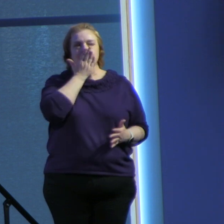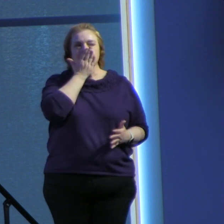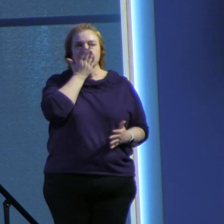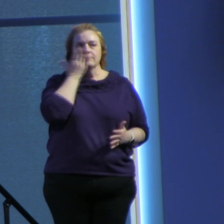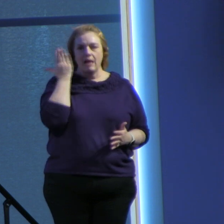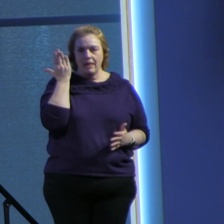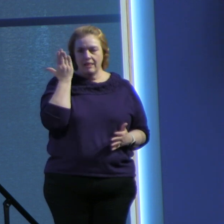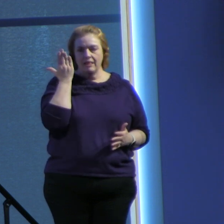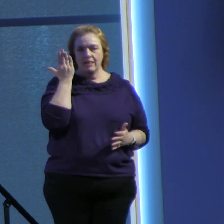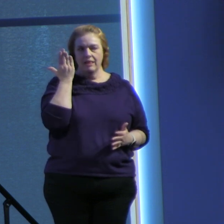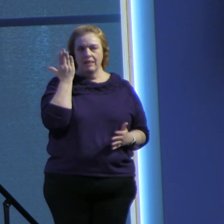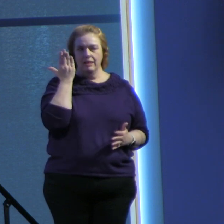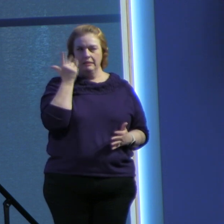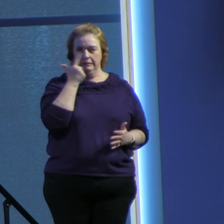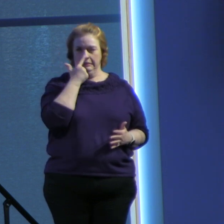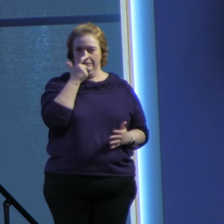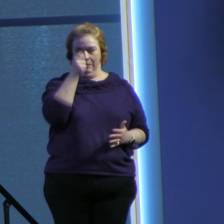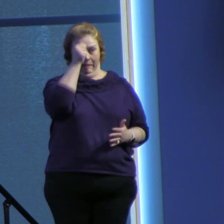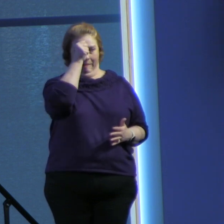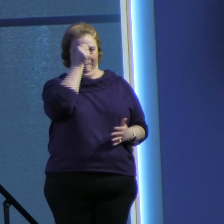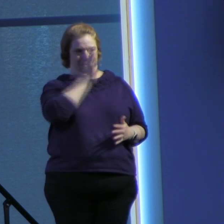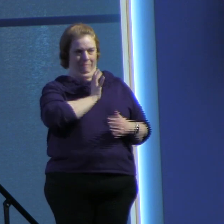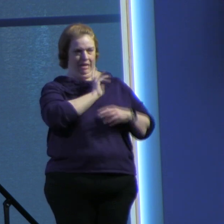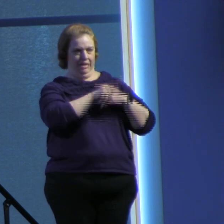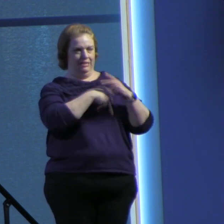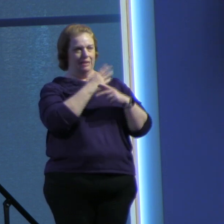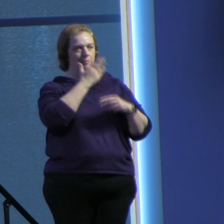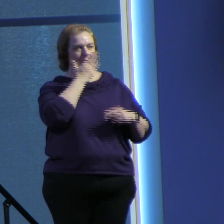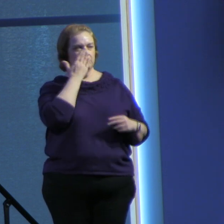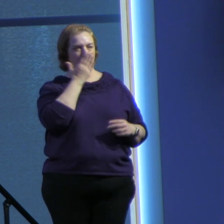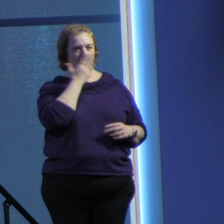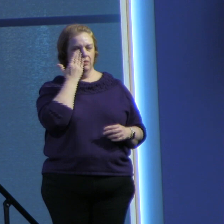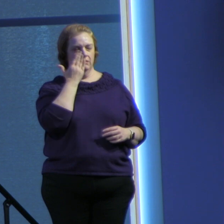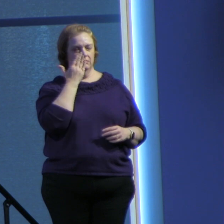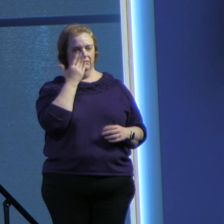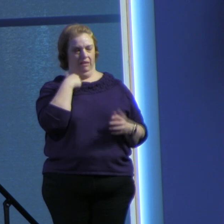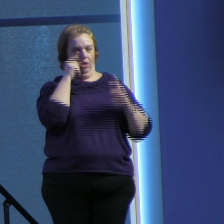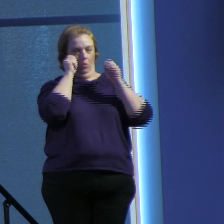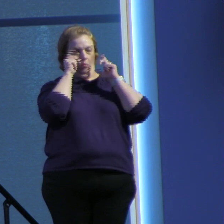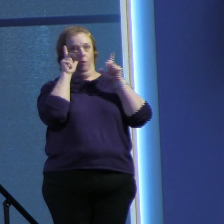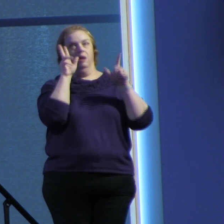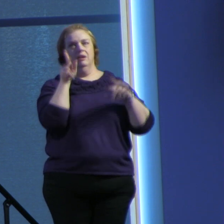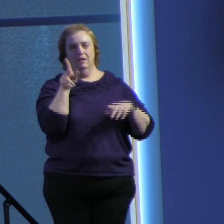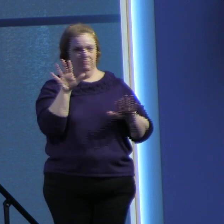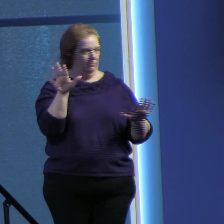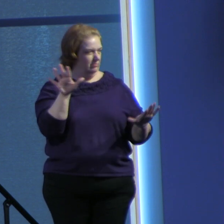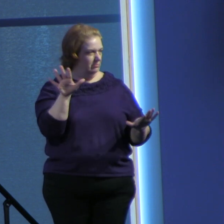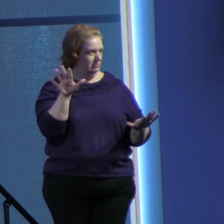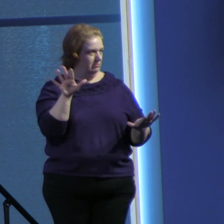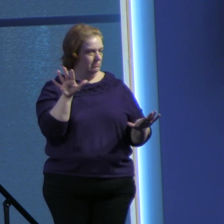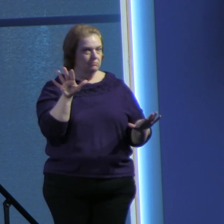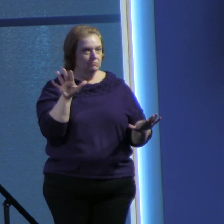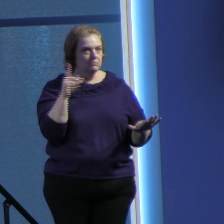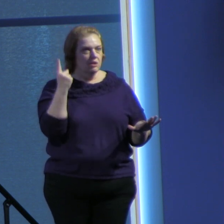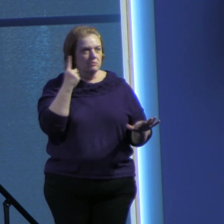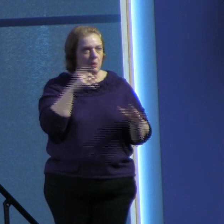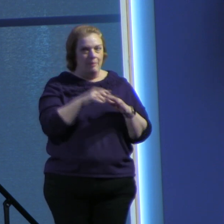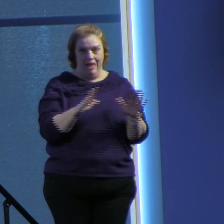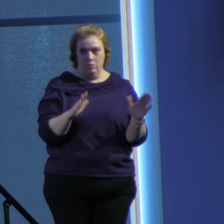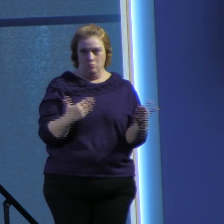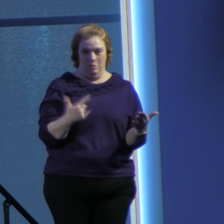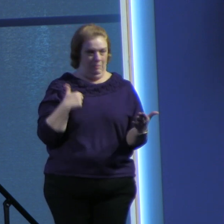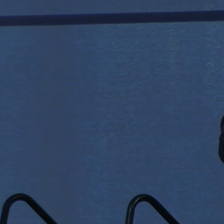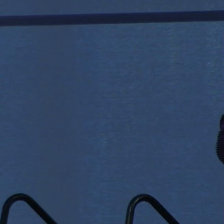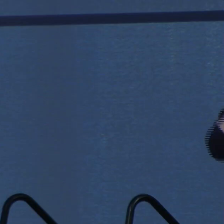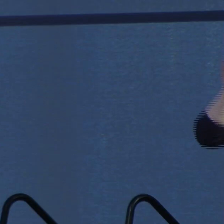very interesting masculine smell. It wakes me up, and I'm like, there's somebody in the room. There's somebody in the room. I'm